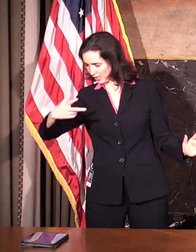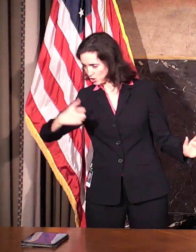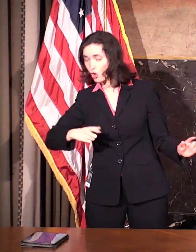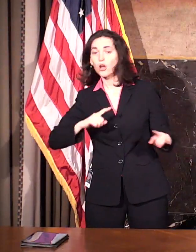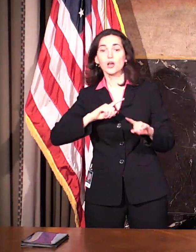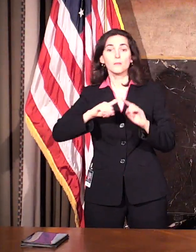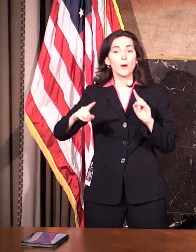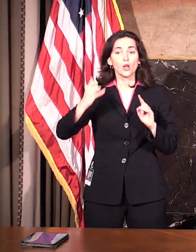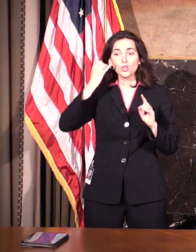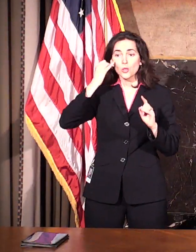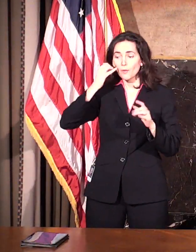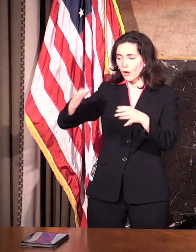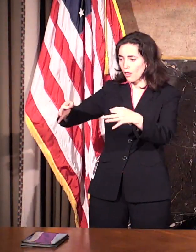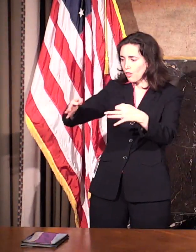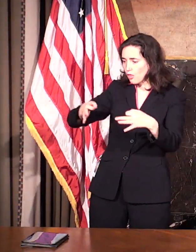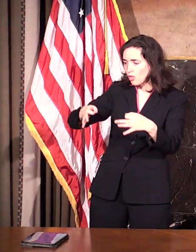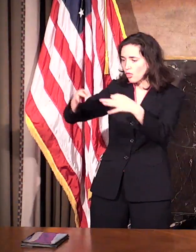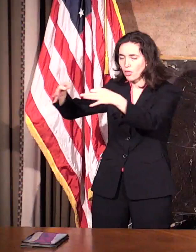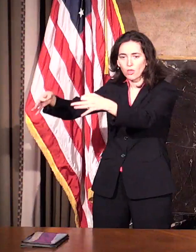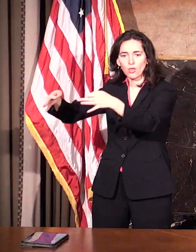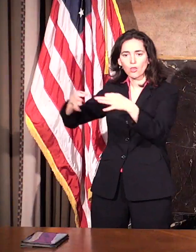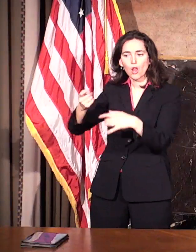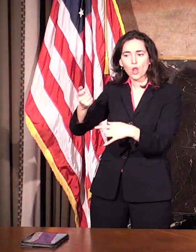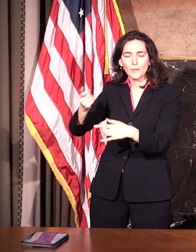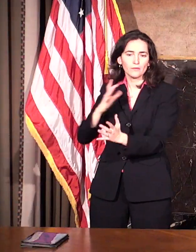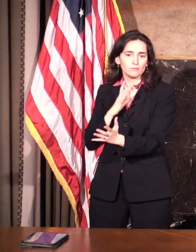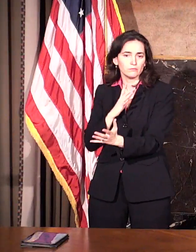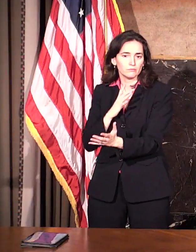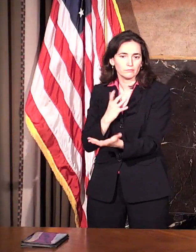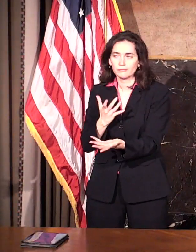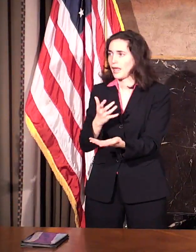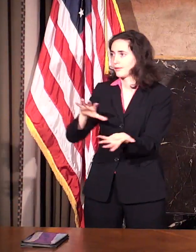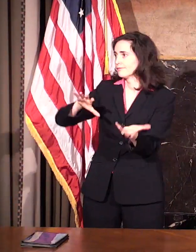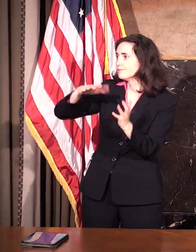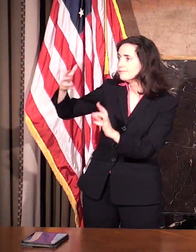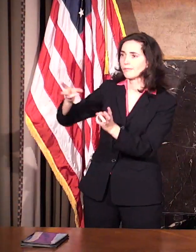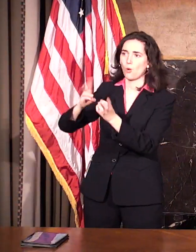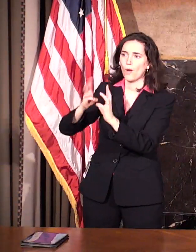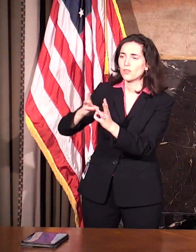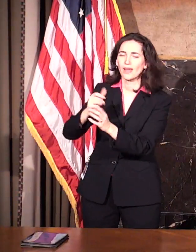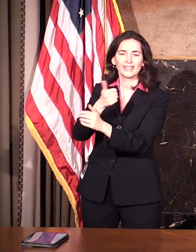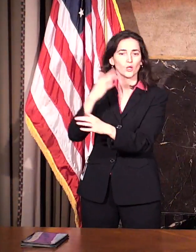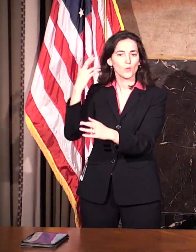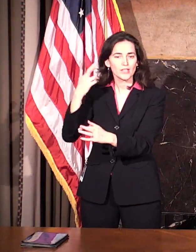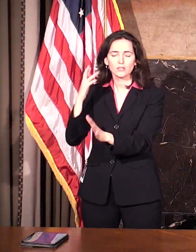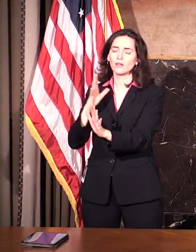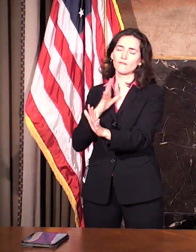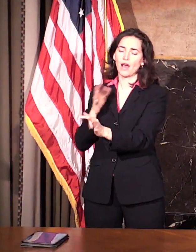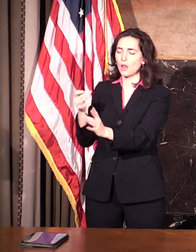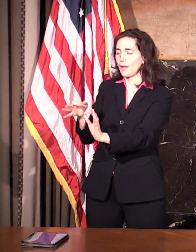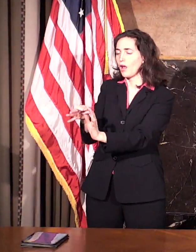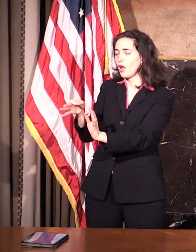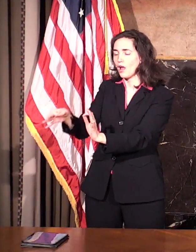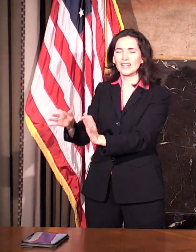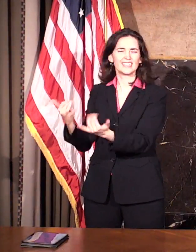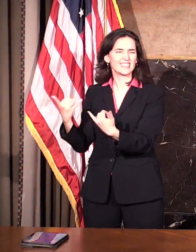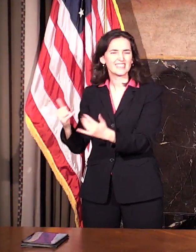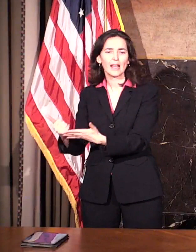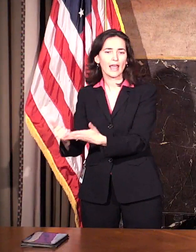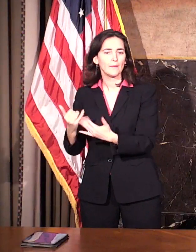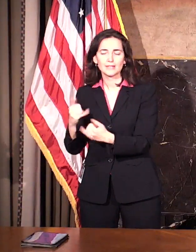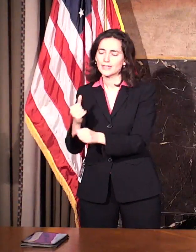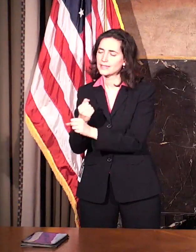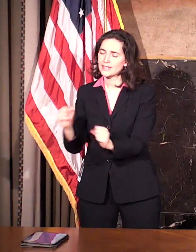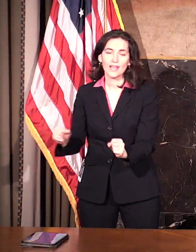something happens to make you have to delay, like an unprecedented weather event, that's okay. It's still safe. You don't